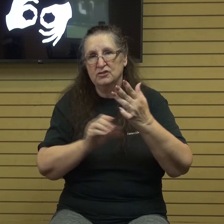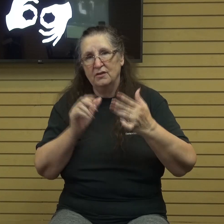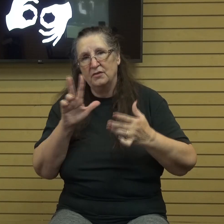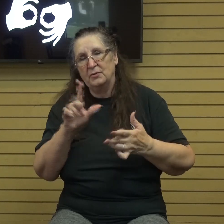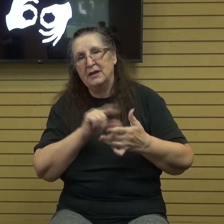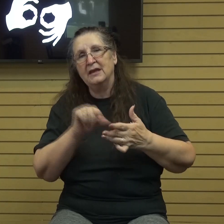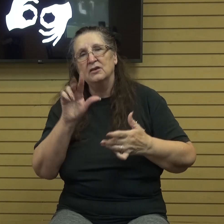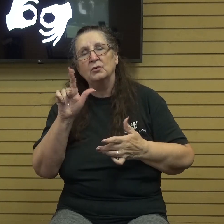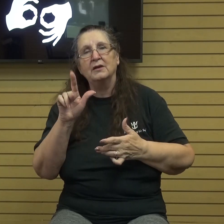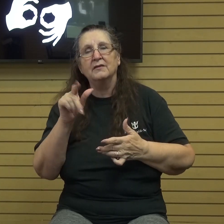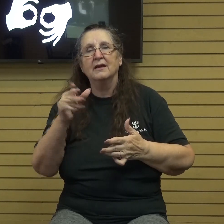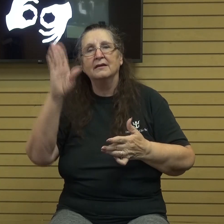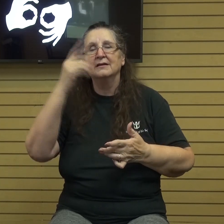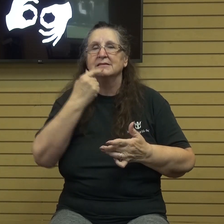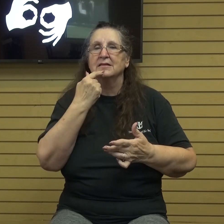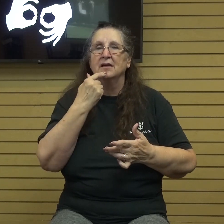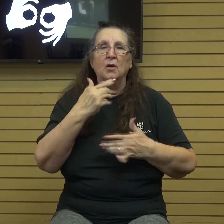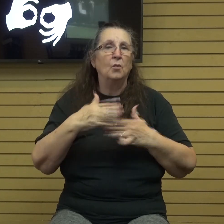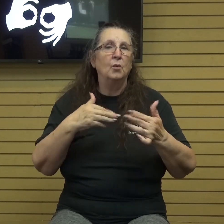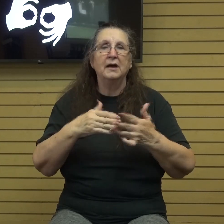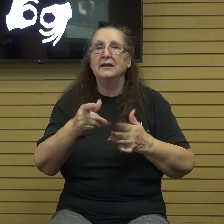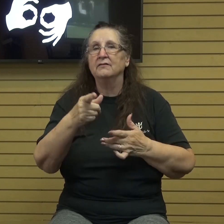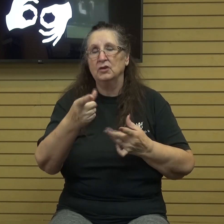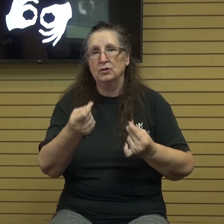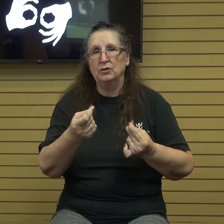God says, and whatever you do, do it